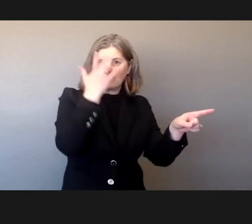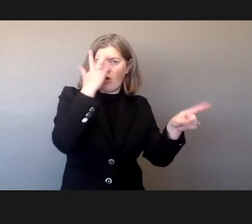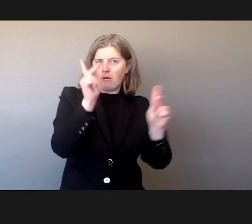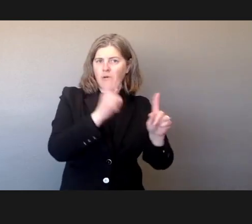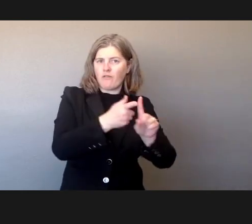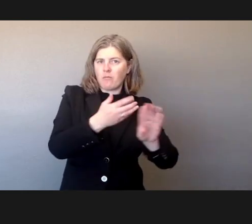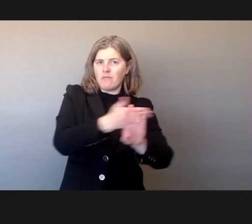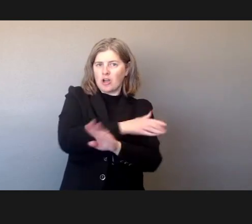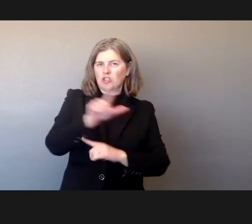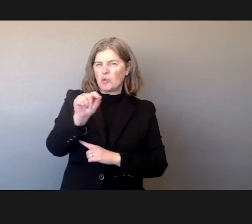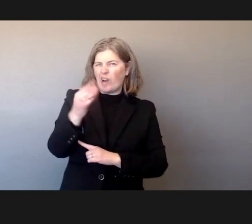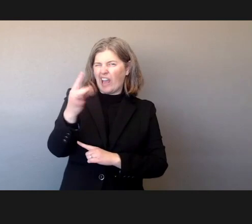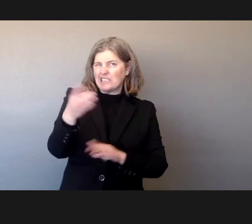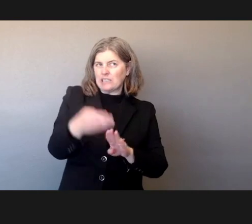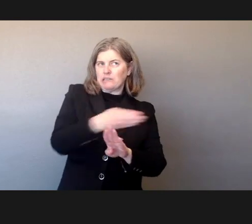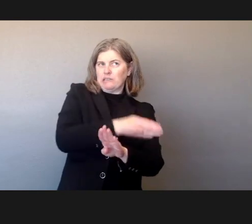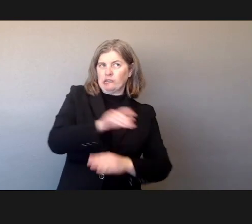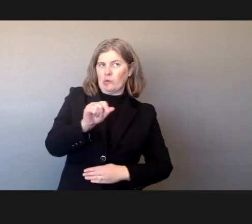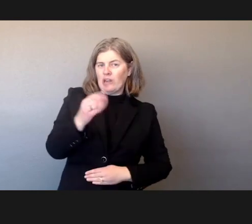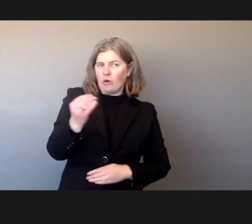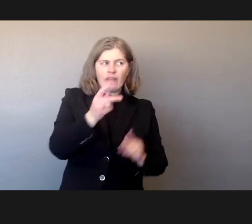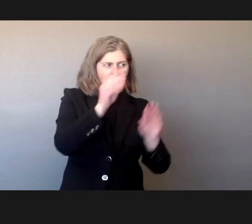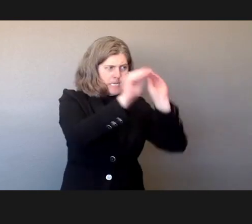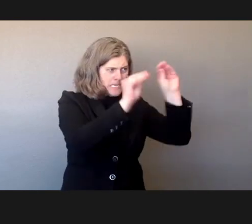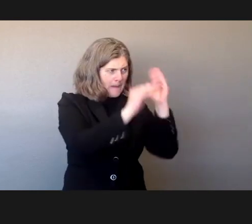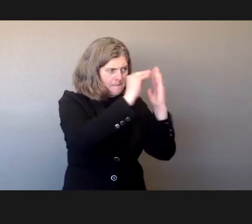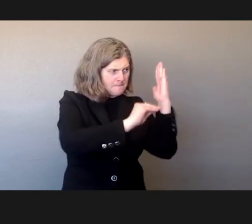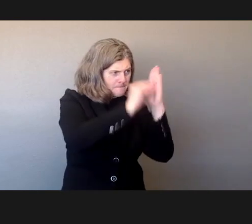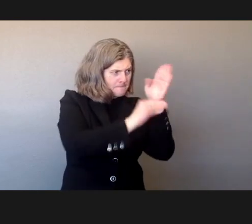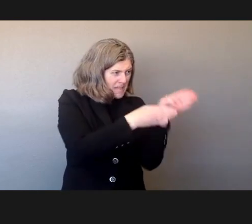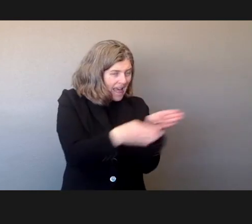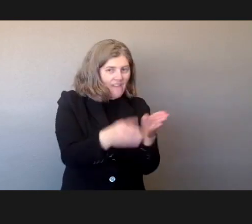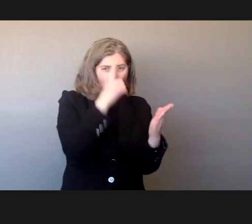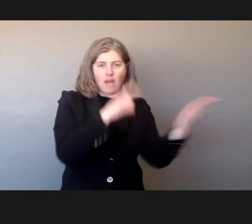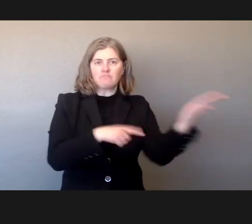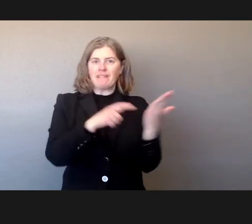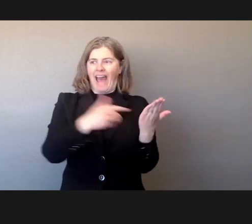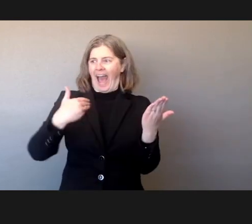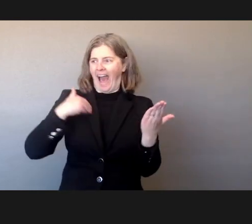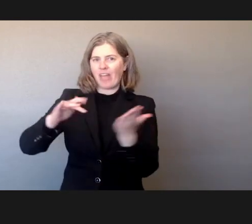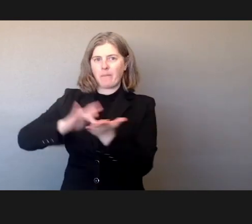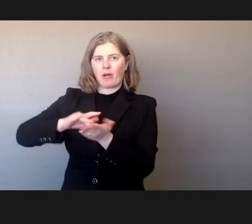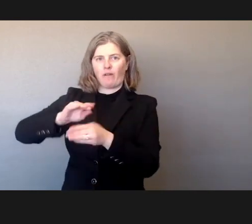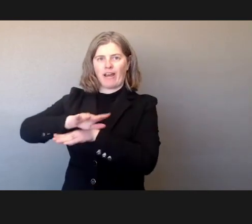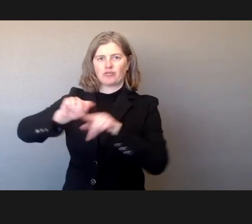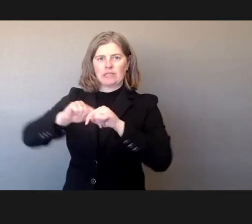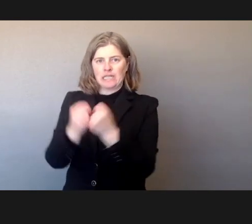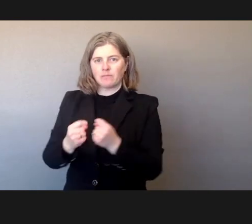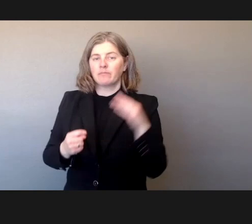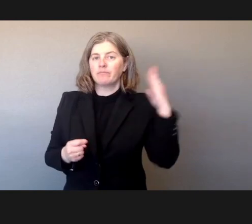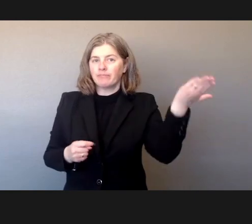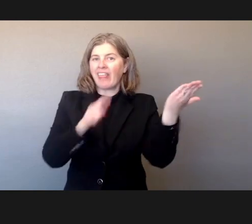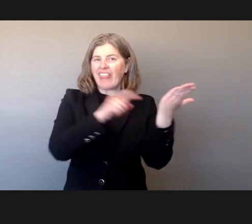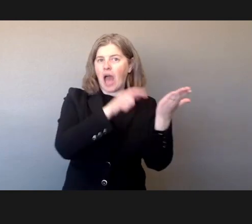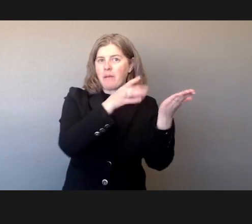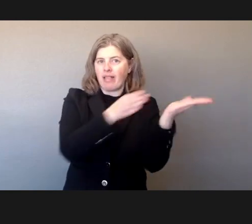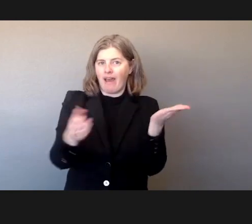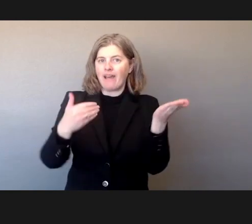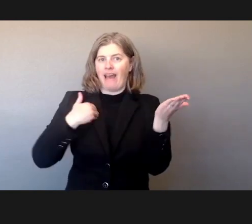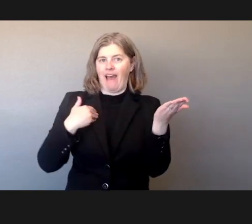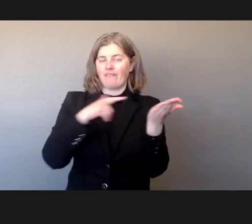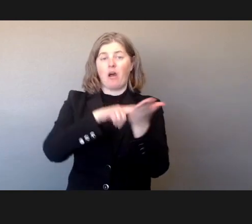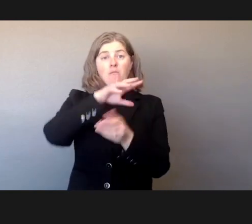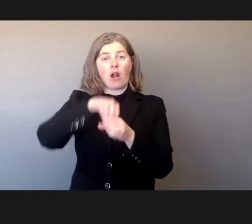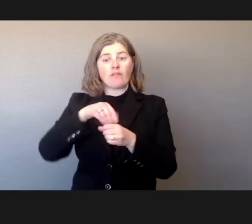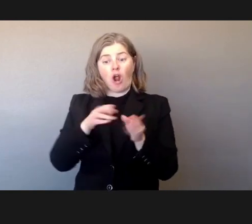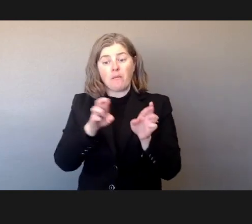then before that, 2014 to put together for that plan. So we do have that plan. Part of the preparedness plan